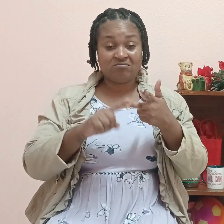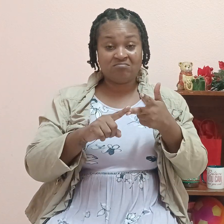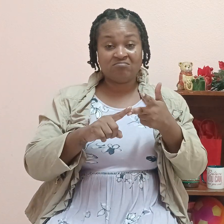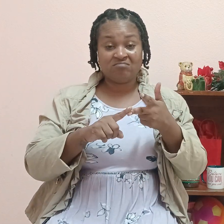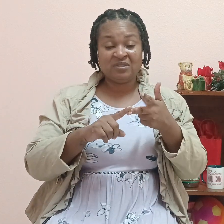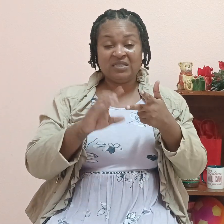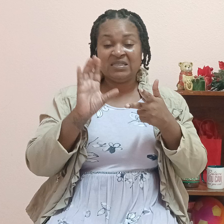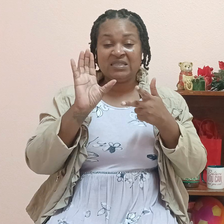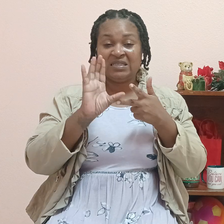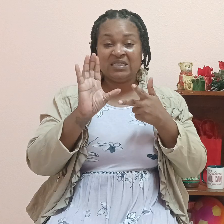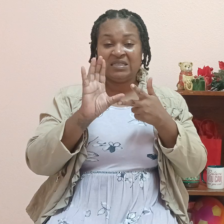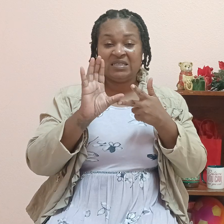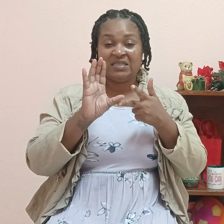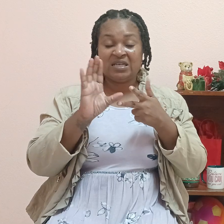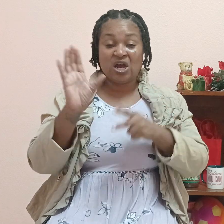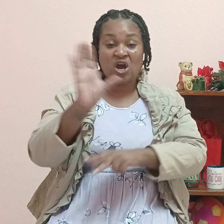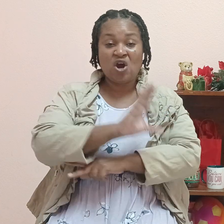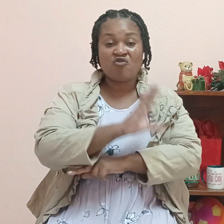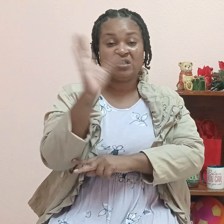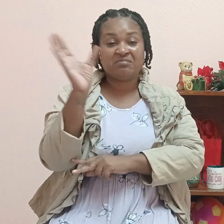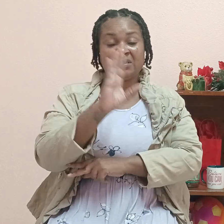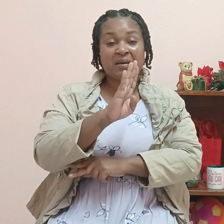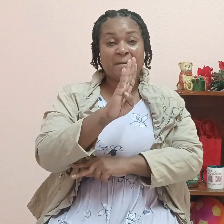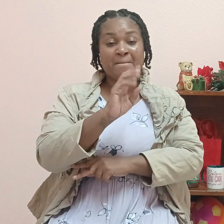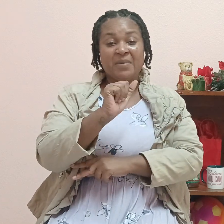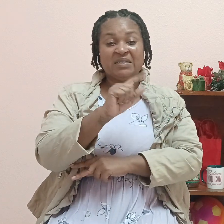C, Christmas Bazaar,